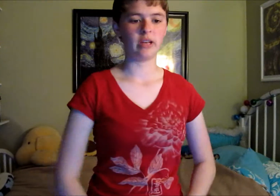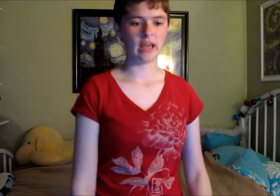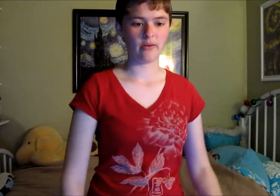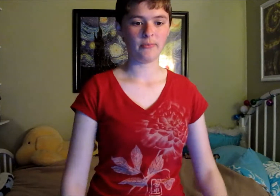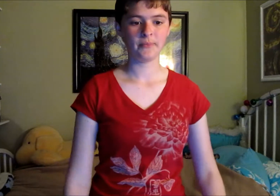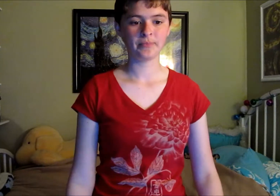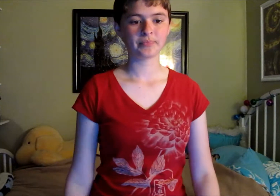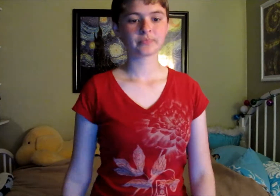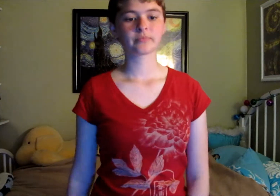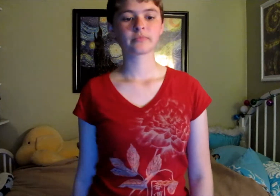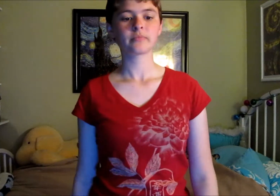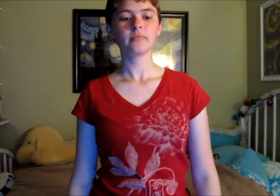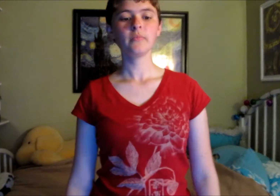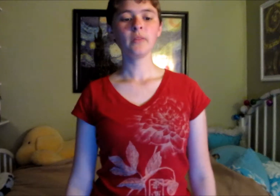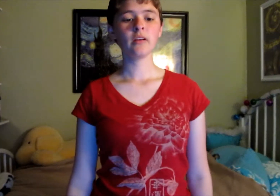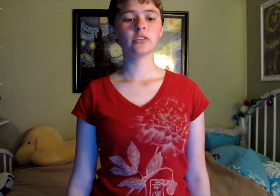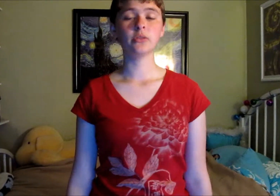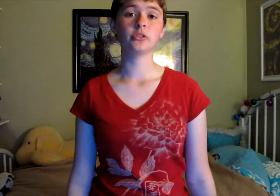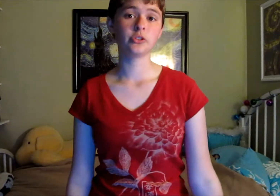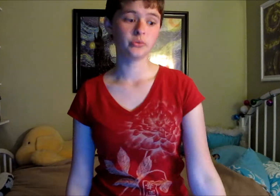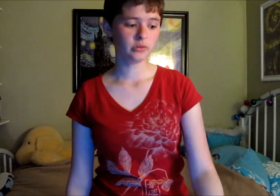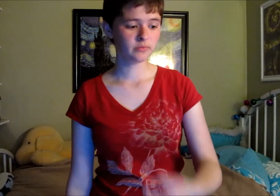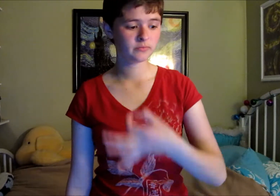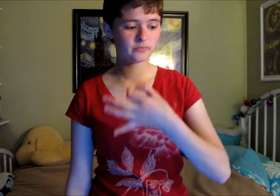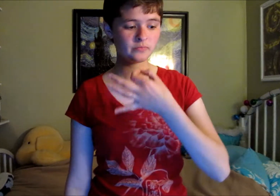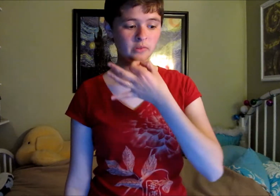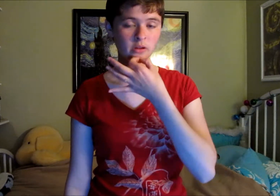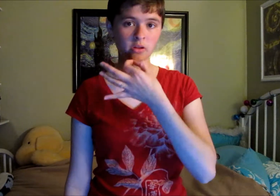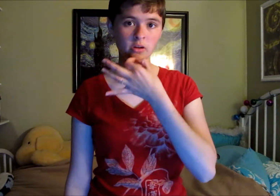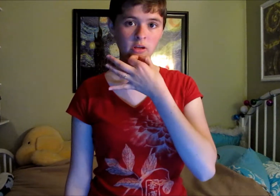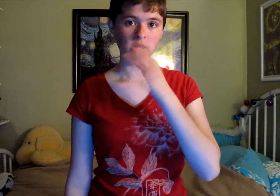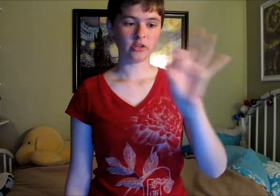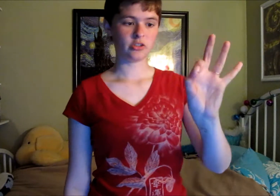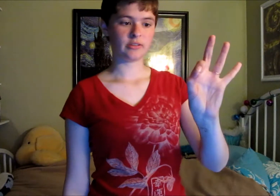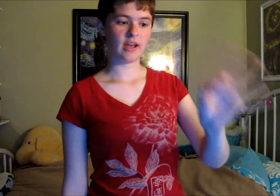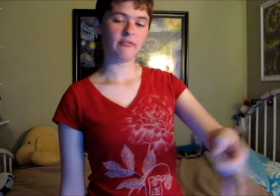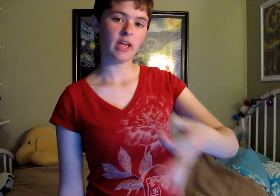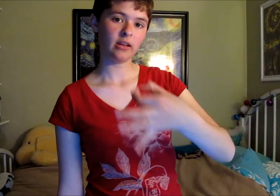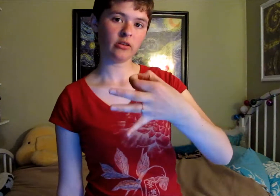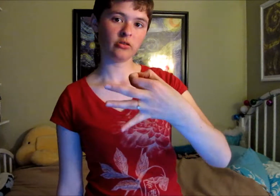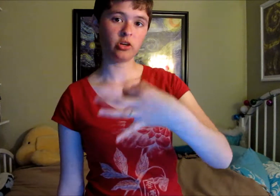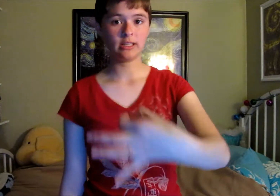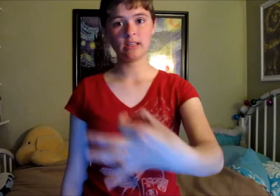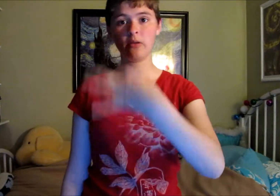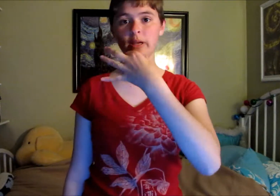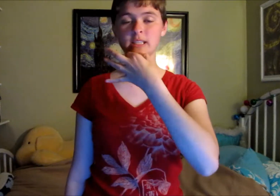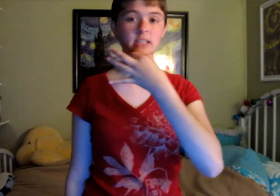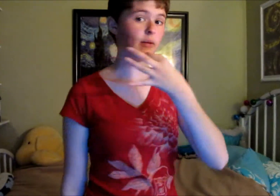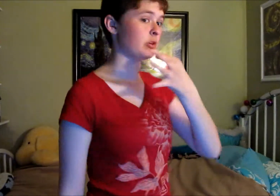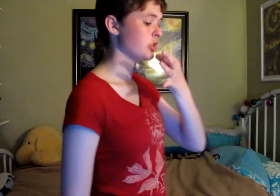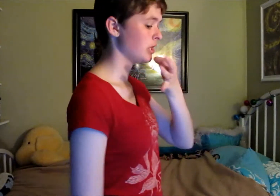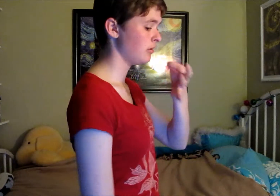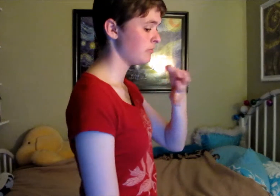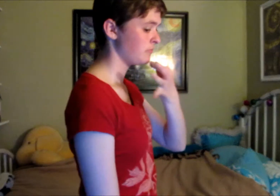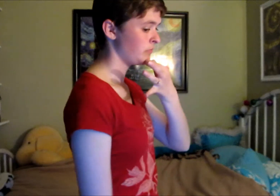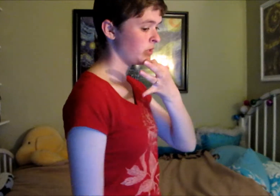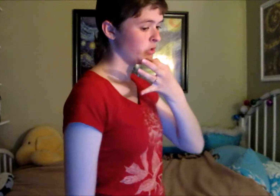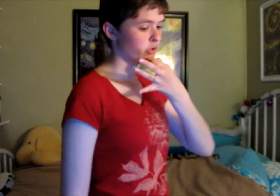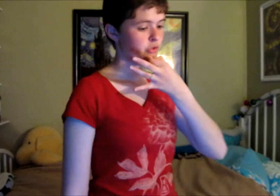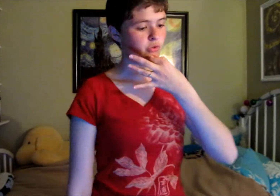renown. So soon is just F hand, turn it sideways and tap your chin.